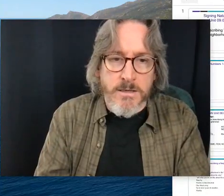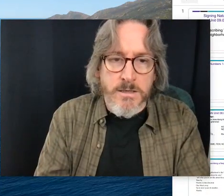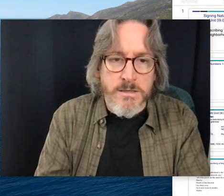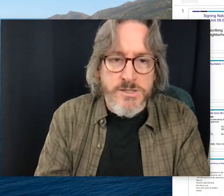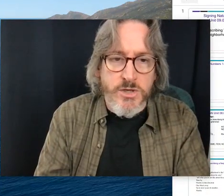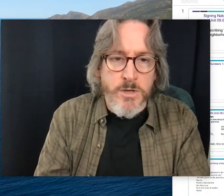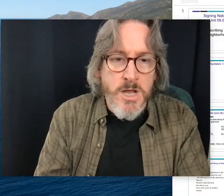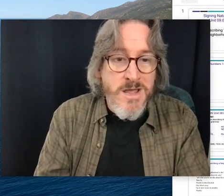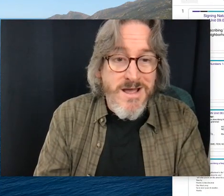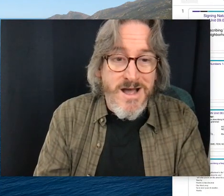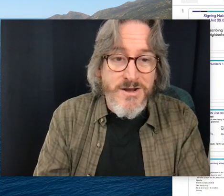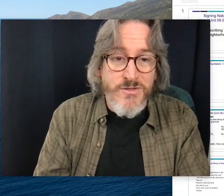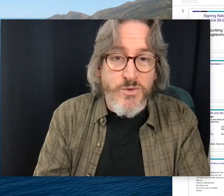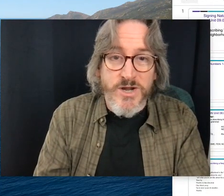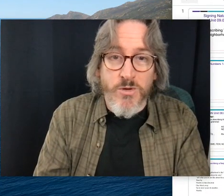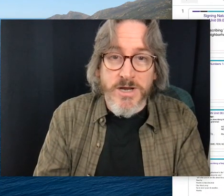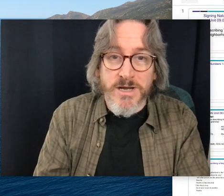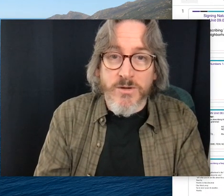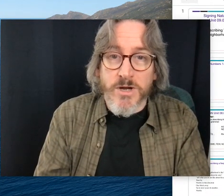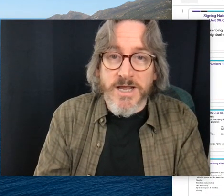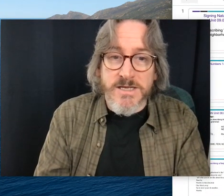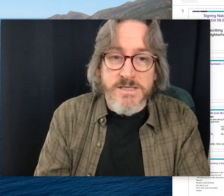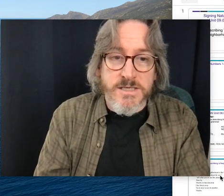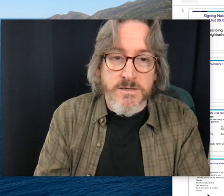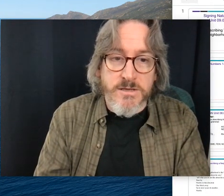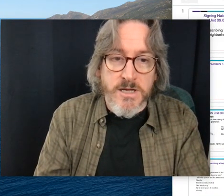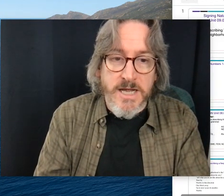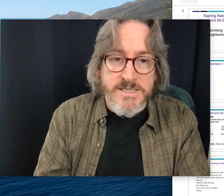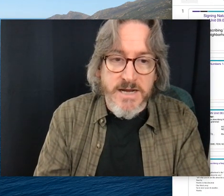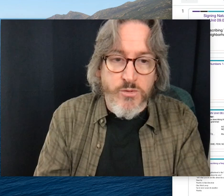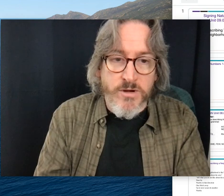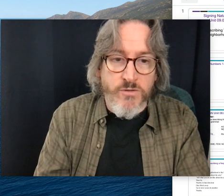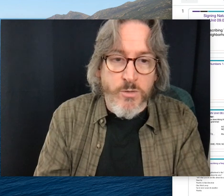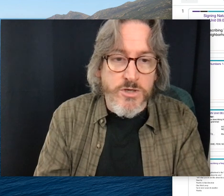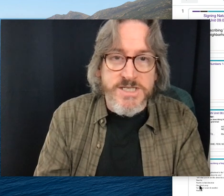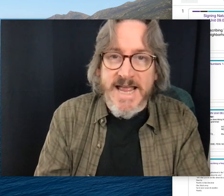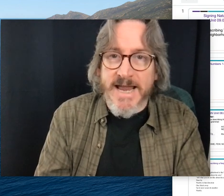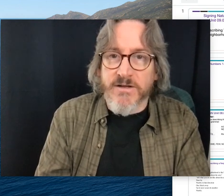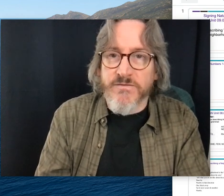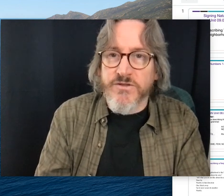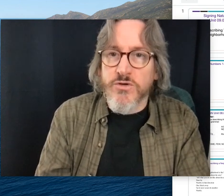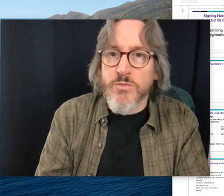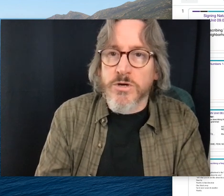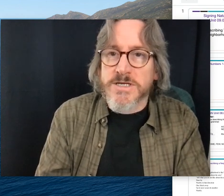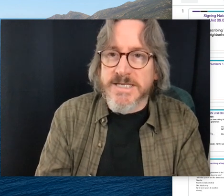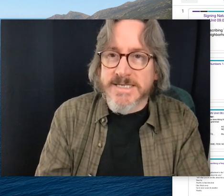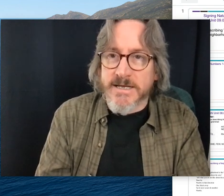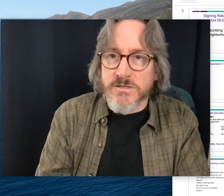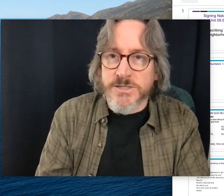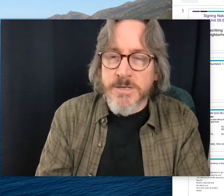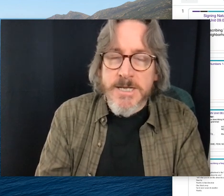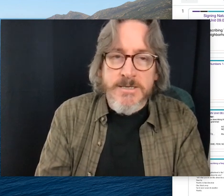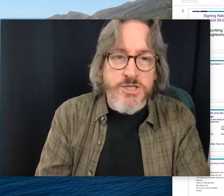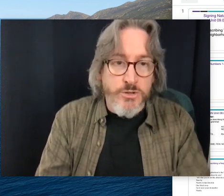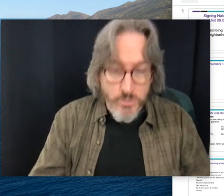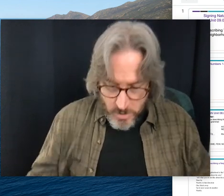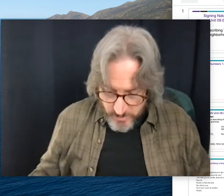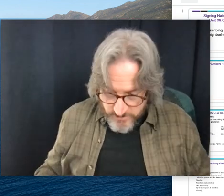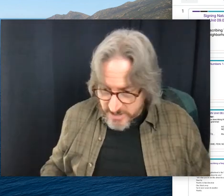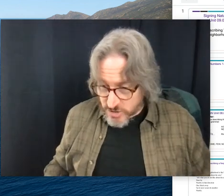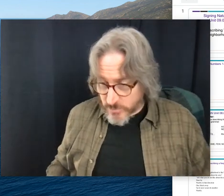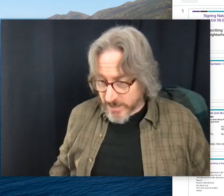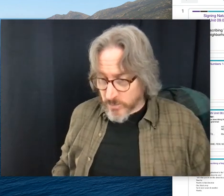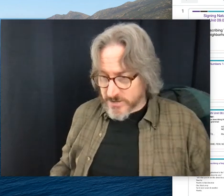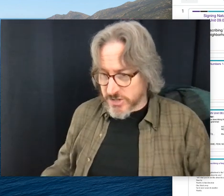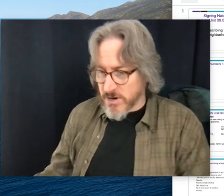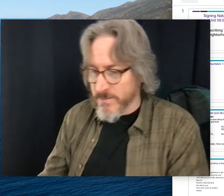Okay, so another quick one is 9.4. We're just adding a few more details to what we've